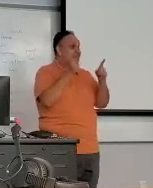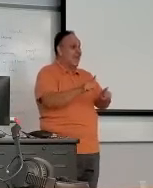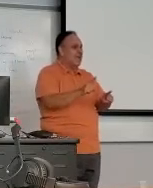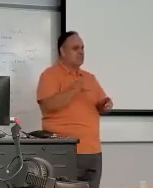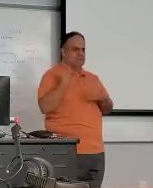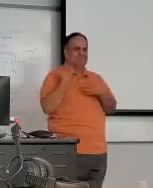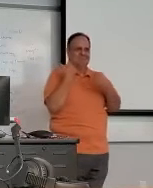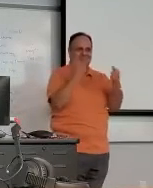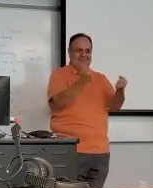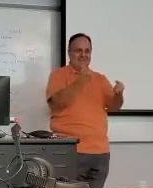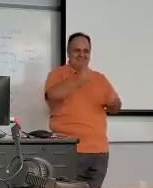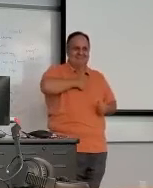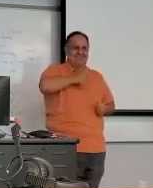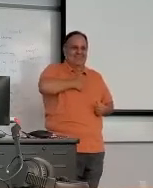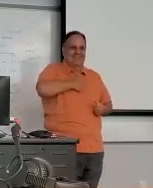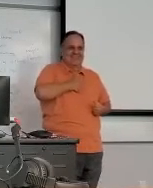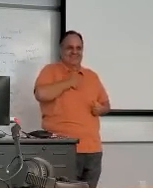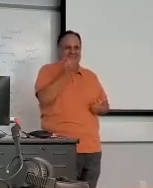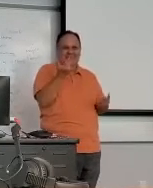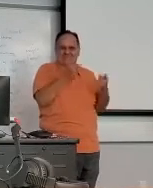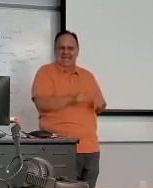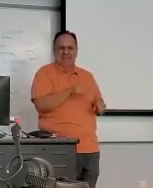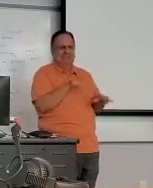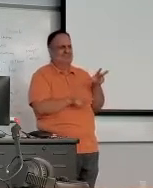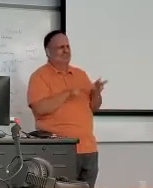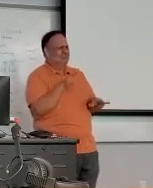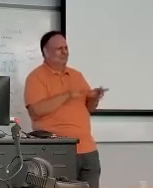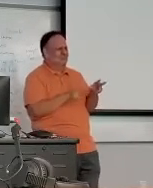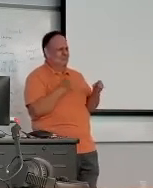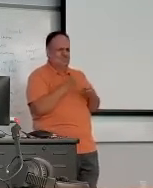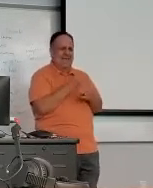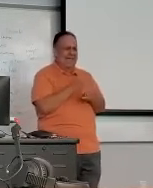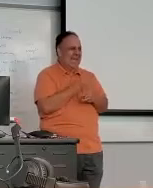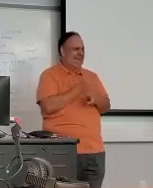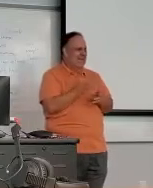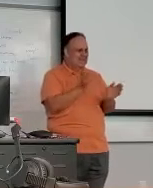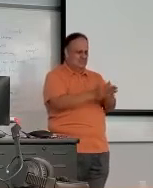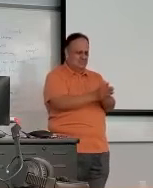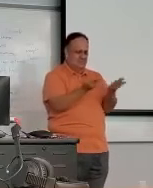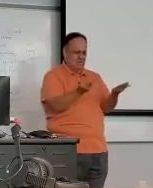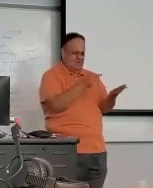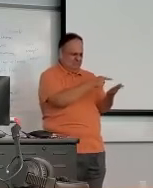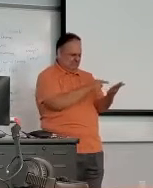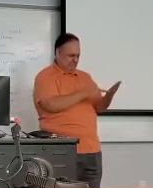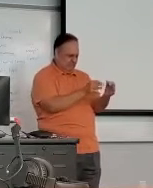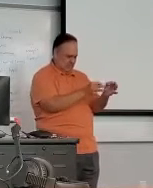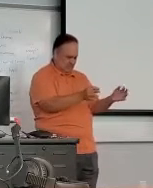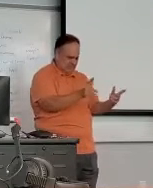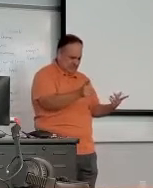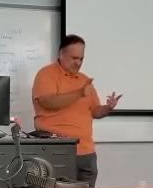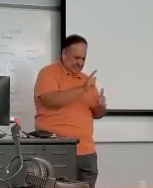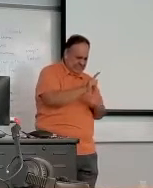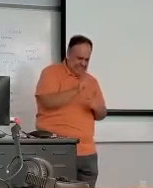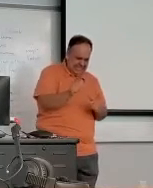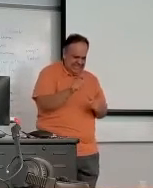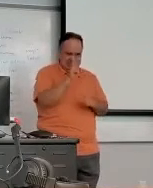number one thing that holds people back in math. You open up a textbook, you see a bunch of equations, a bunch of letters and exponents and things that